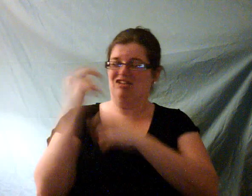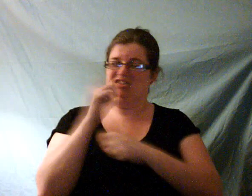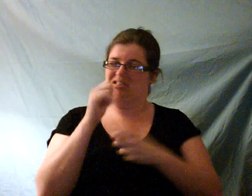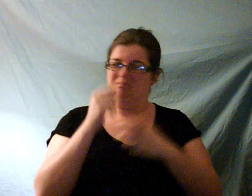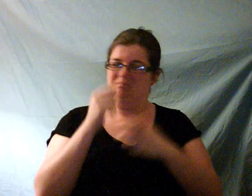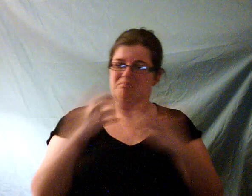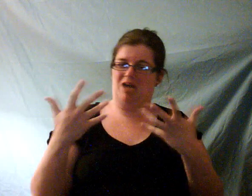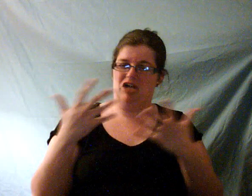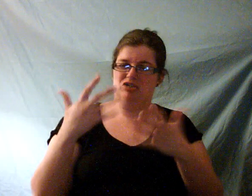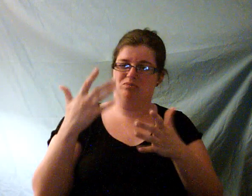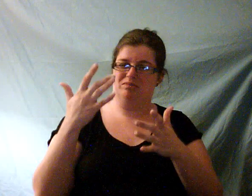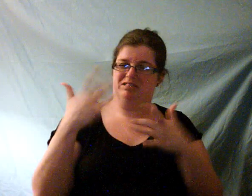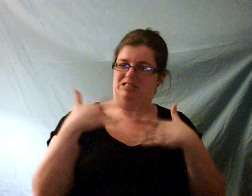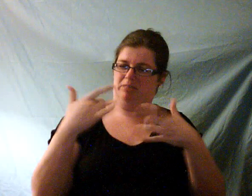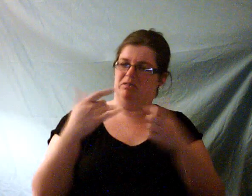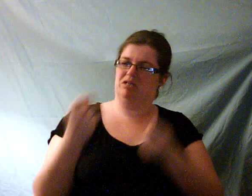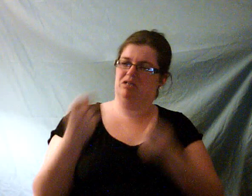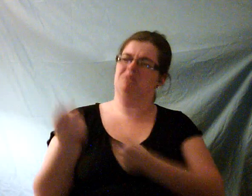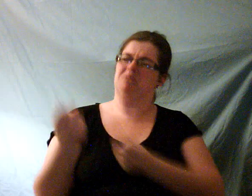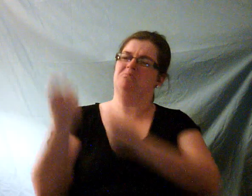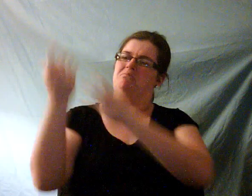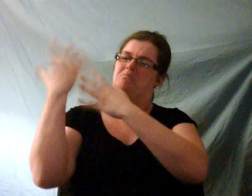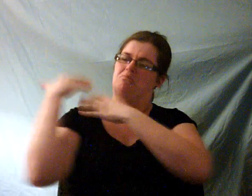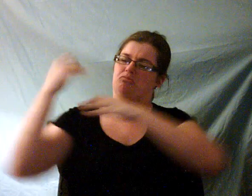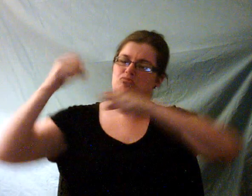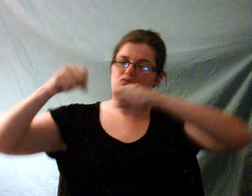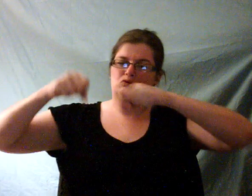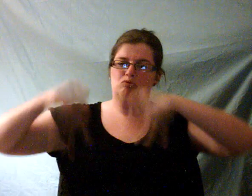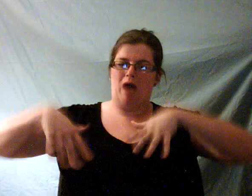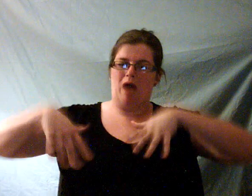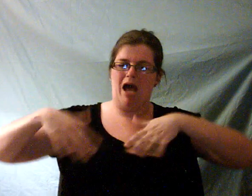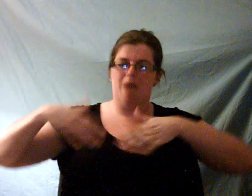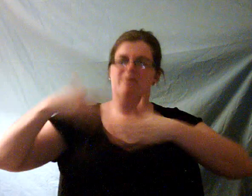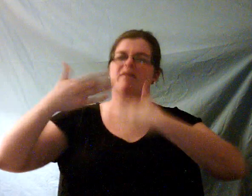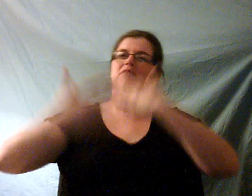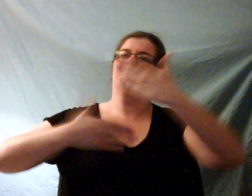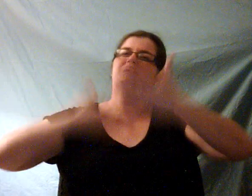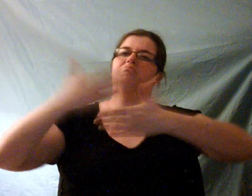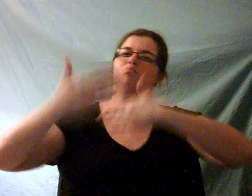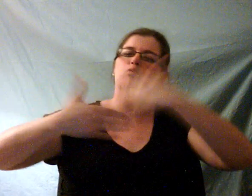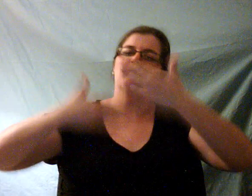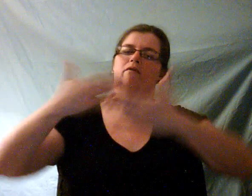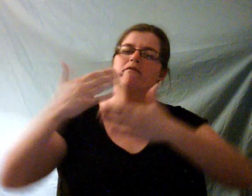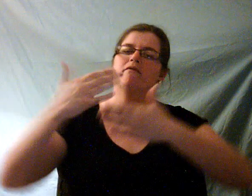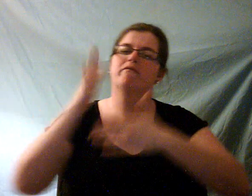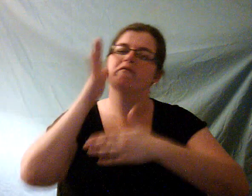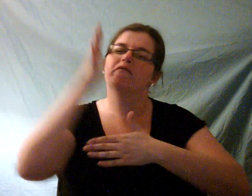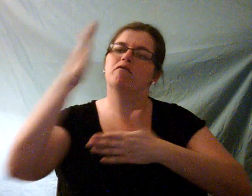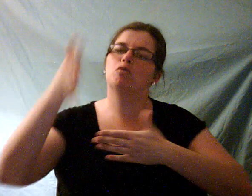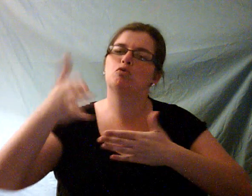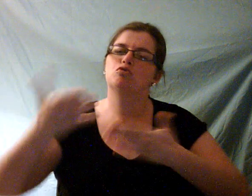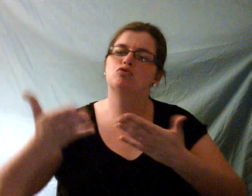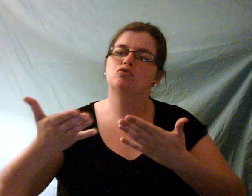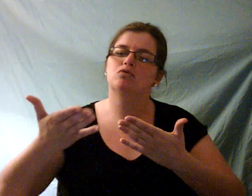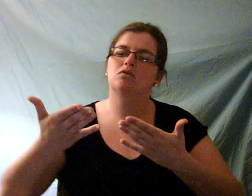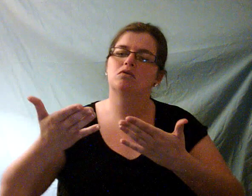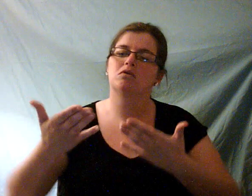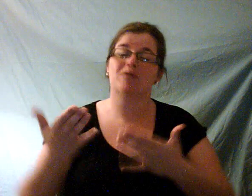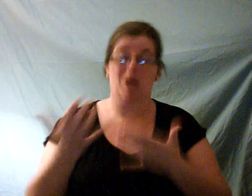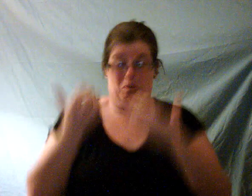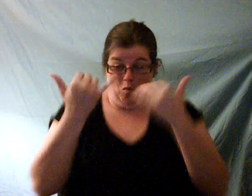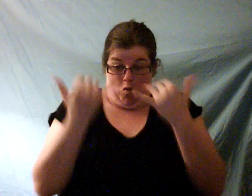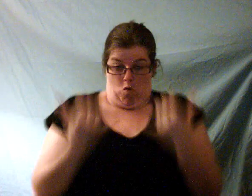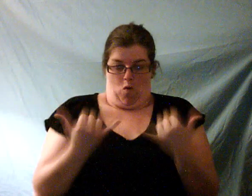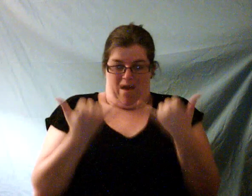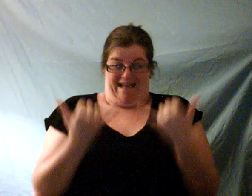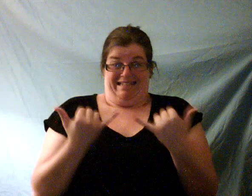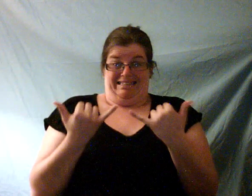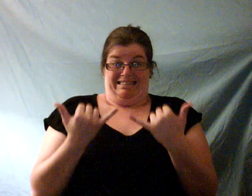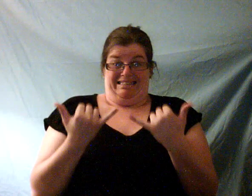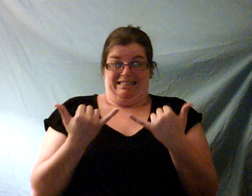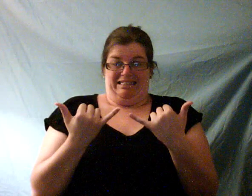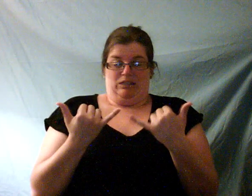putting that behind us and moving ahead. And we are certainly not present-driven. We don't live in the